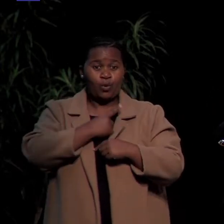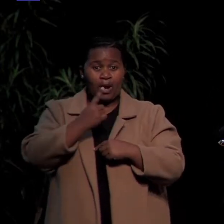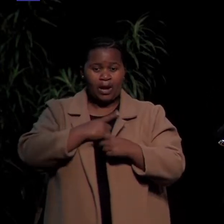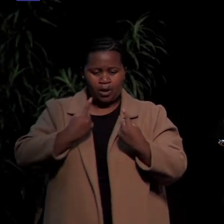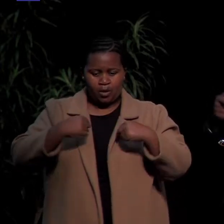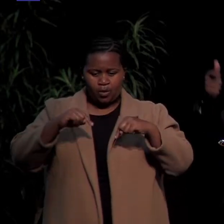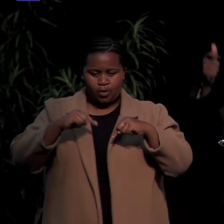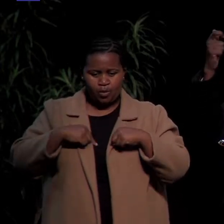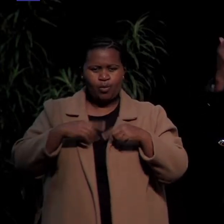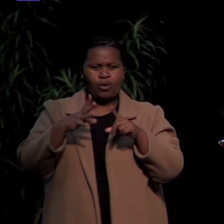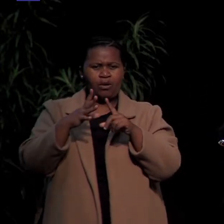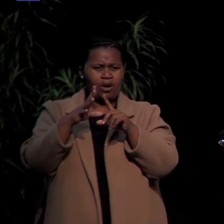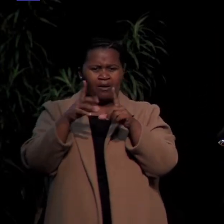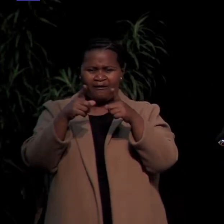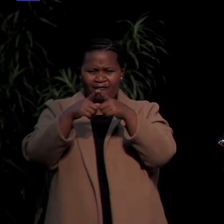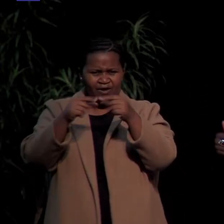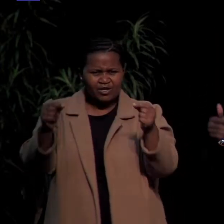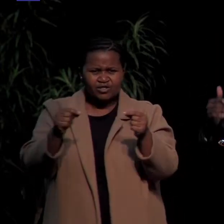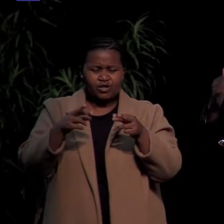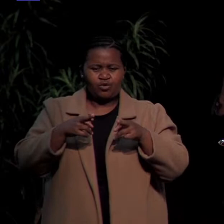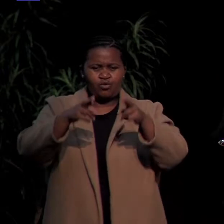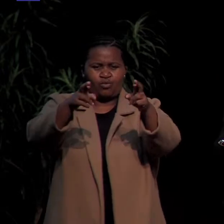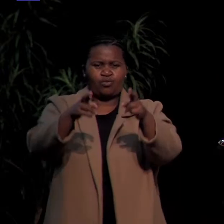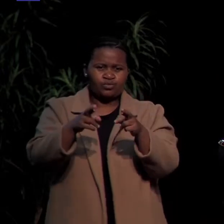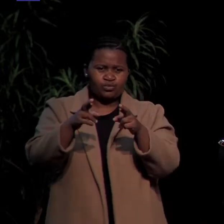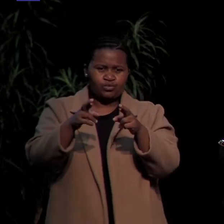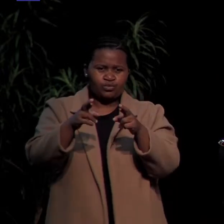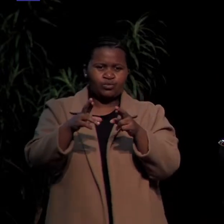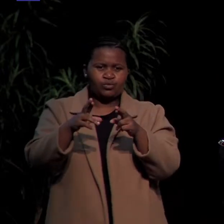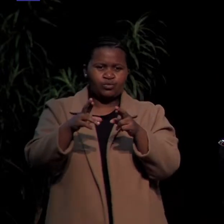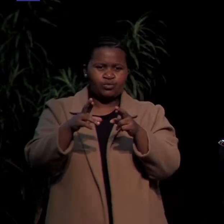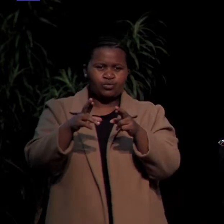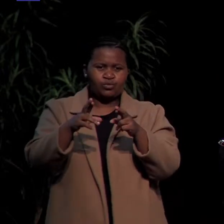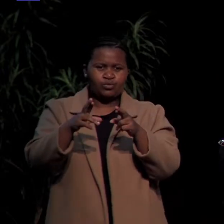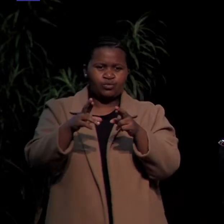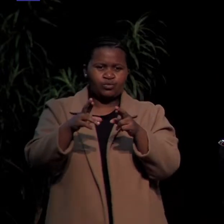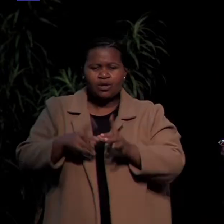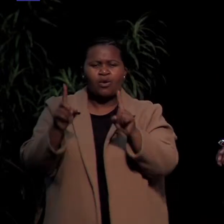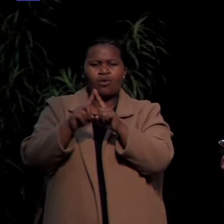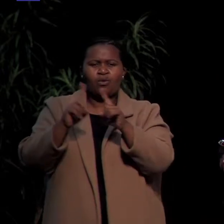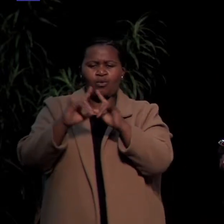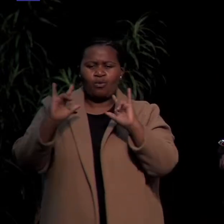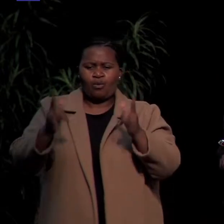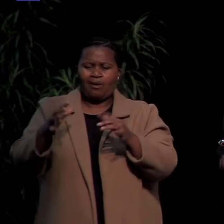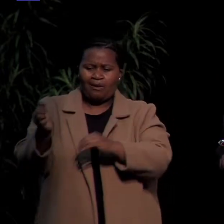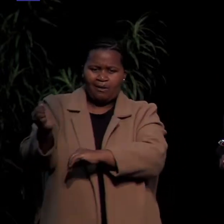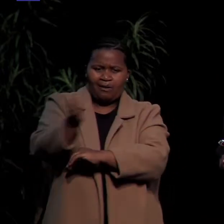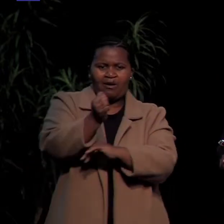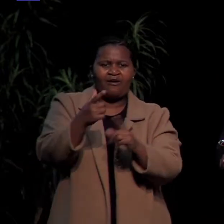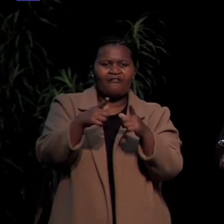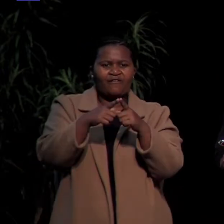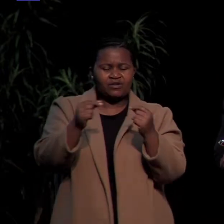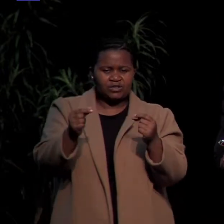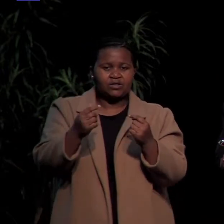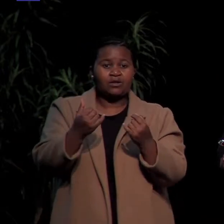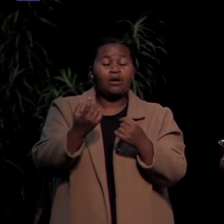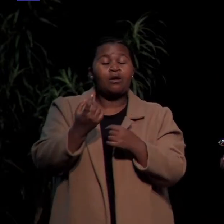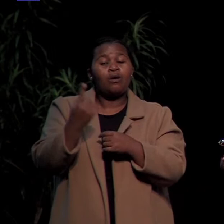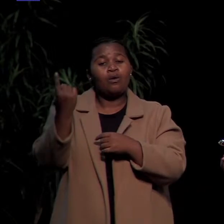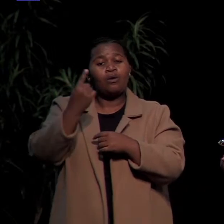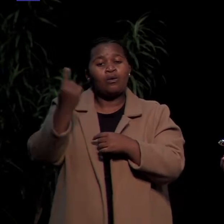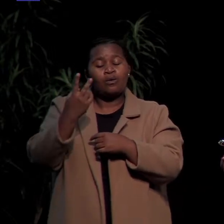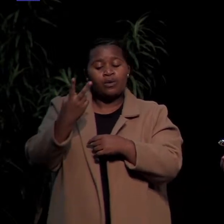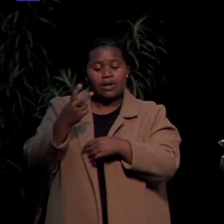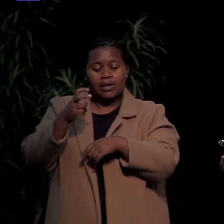we have completed stations, we have completed roads, so all what is required, even buses have been procured, all what is required,